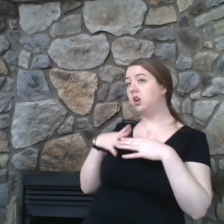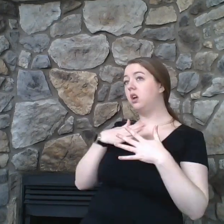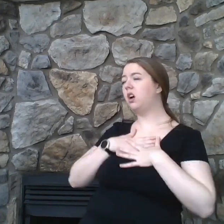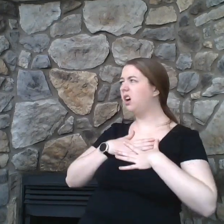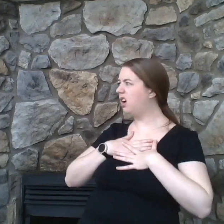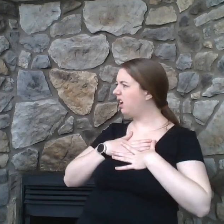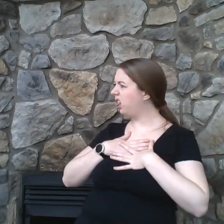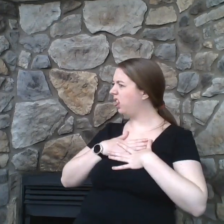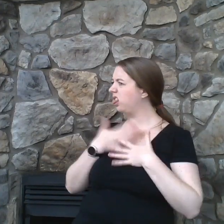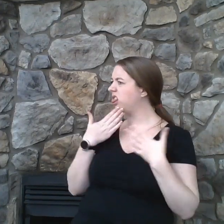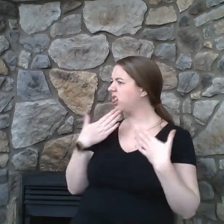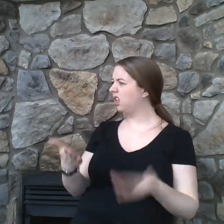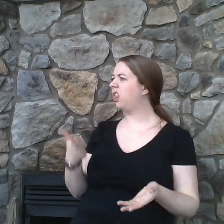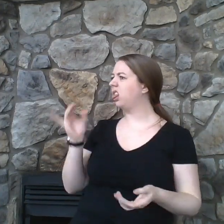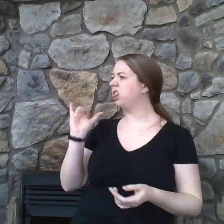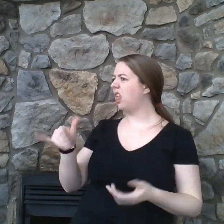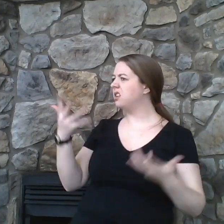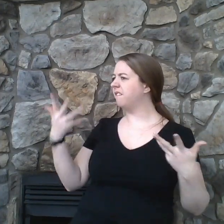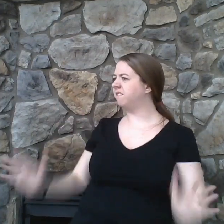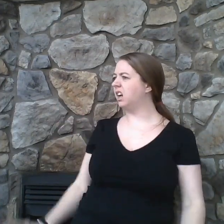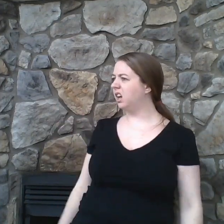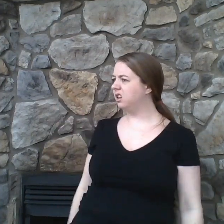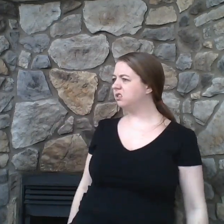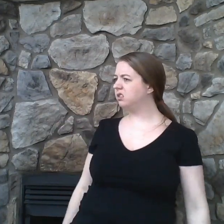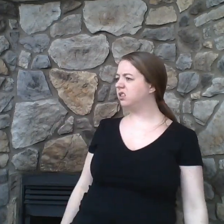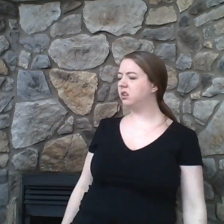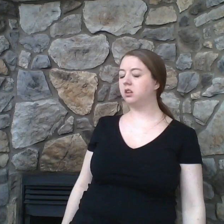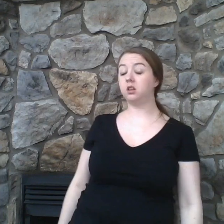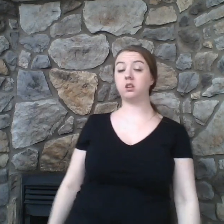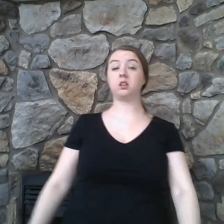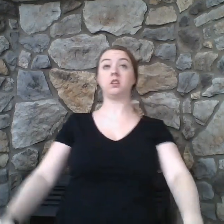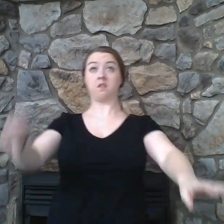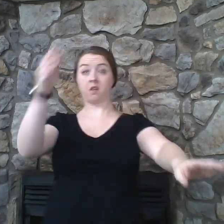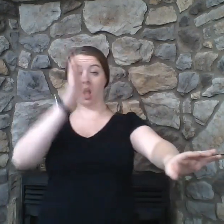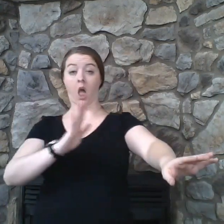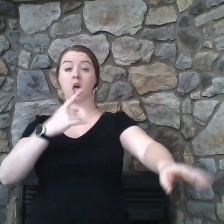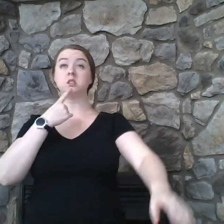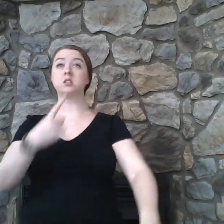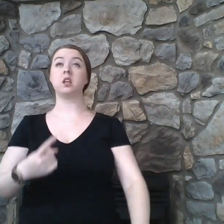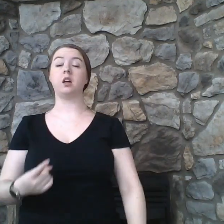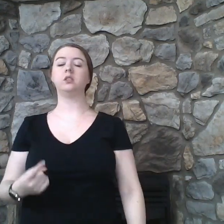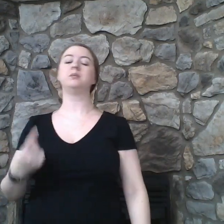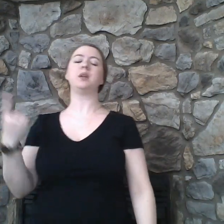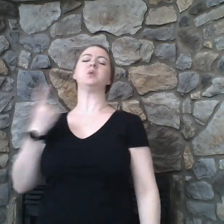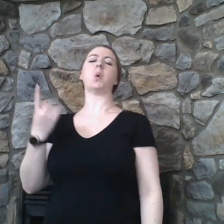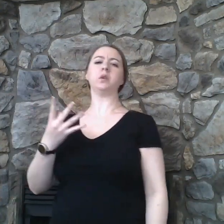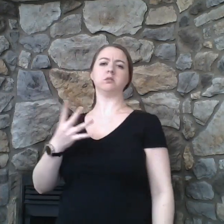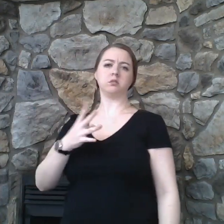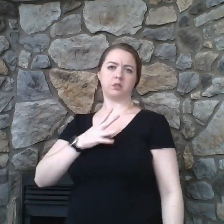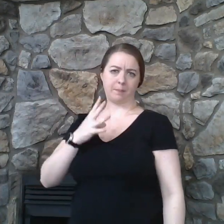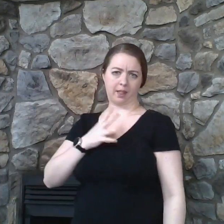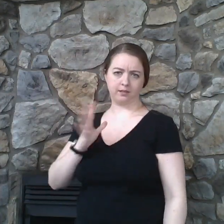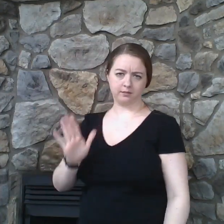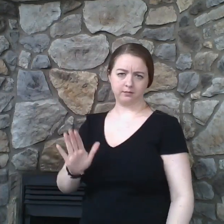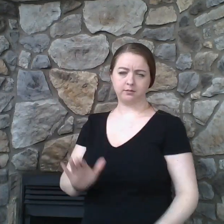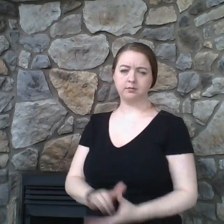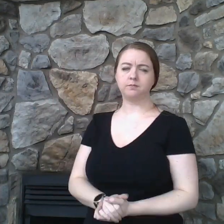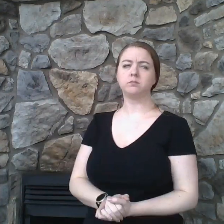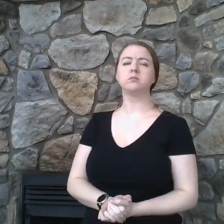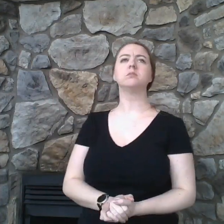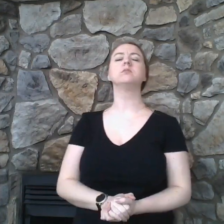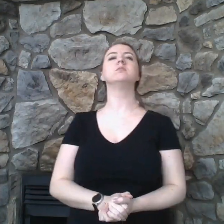said, "Thank goodness that's finished." Then said Kong, who is always a